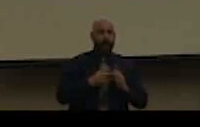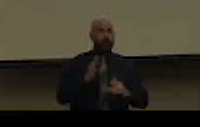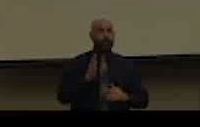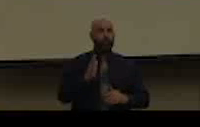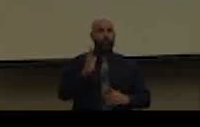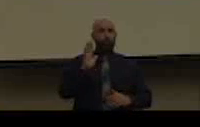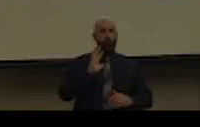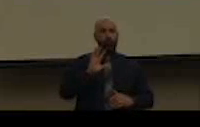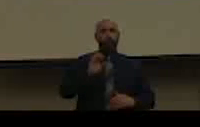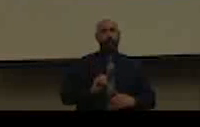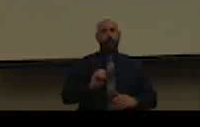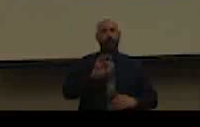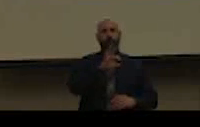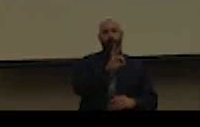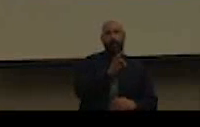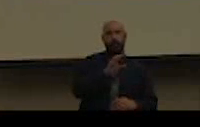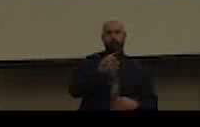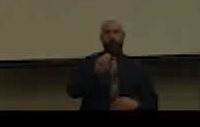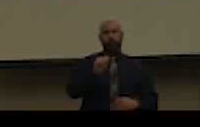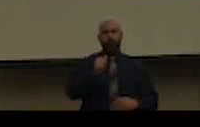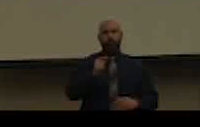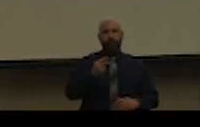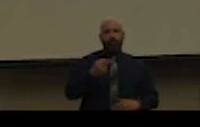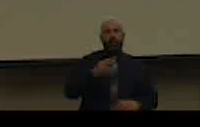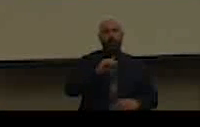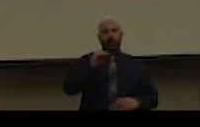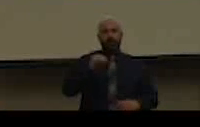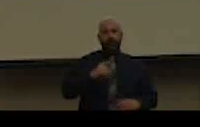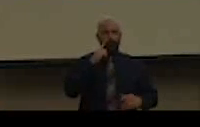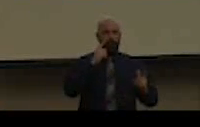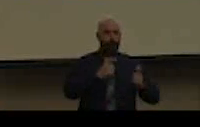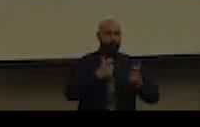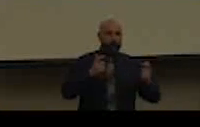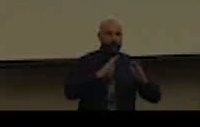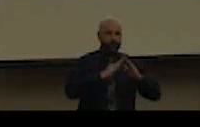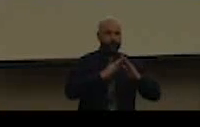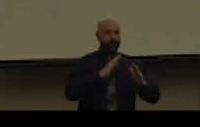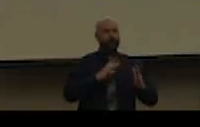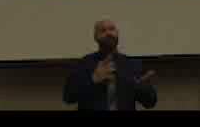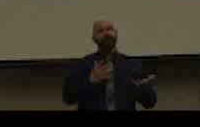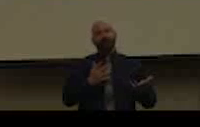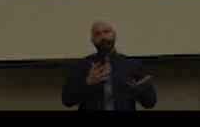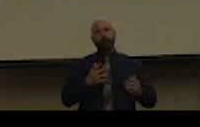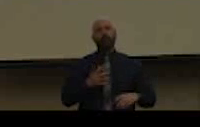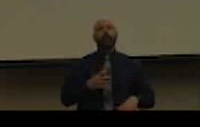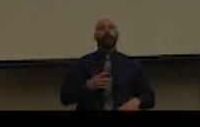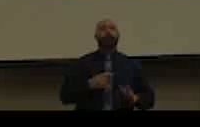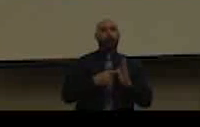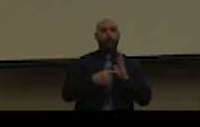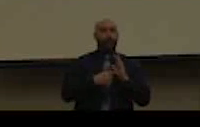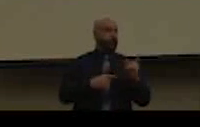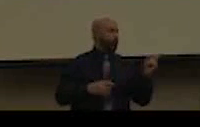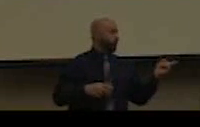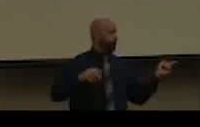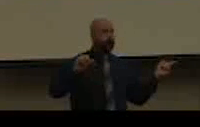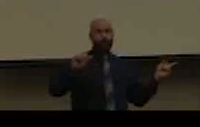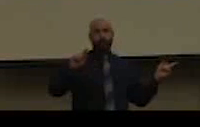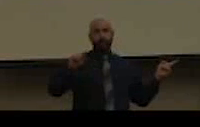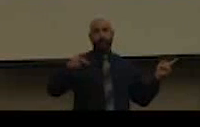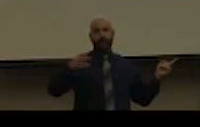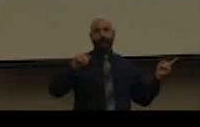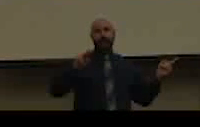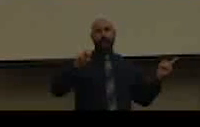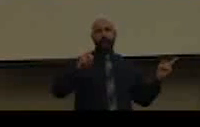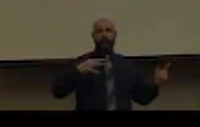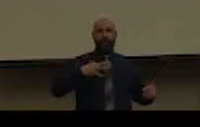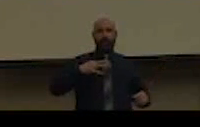big cities. That means if Stephanie was eligible for CCAP, and I said, okay, you've gone through the process, great, now